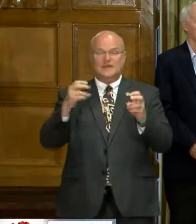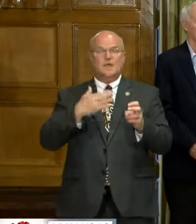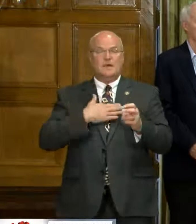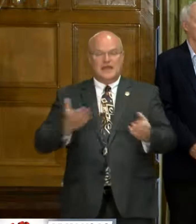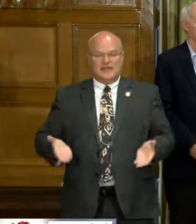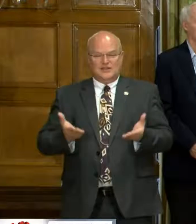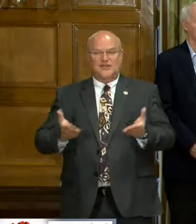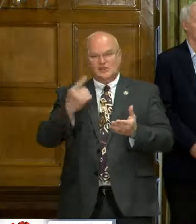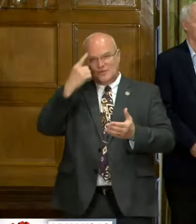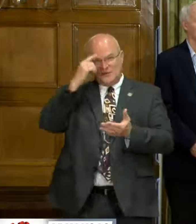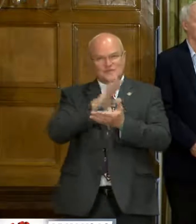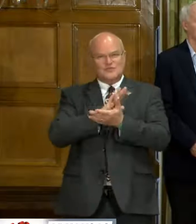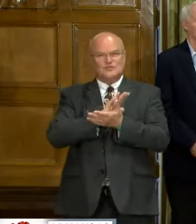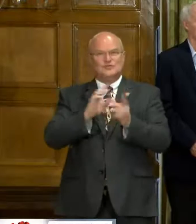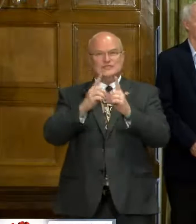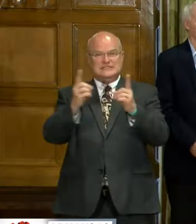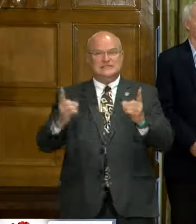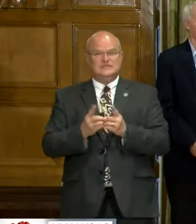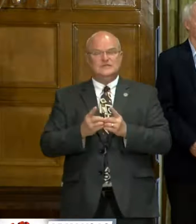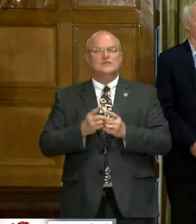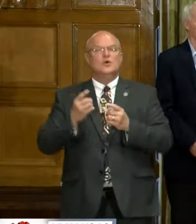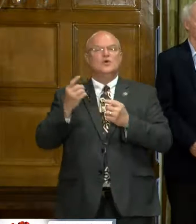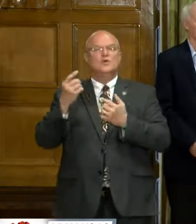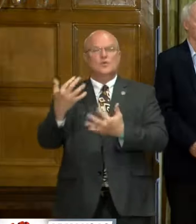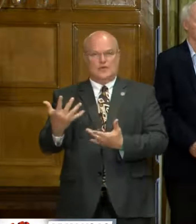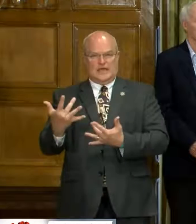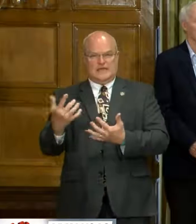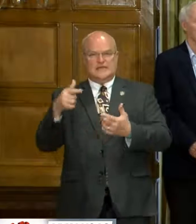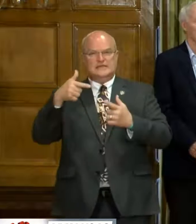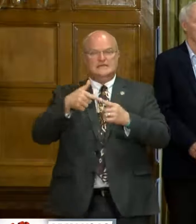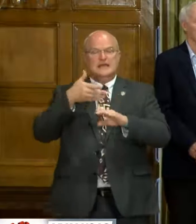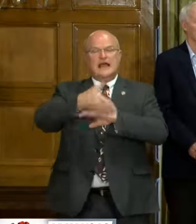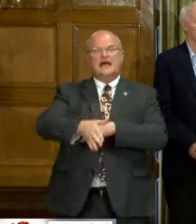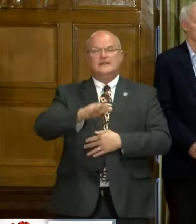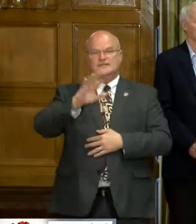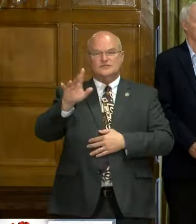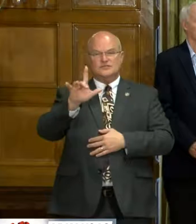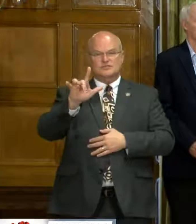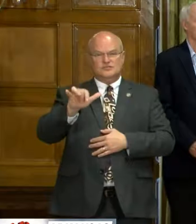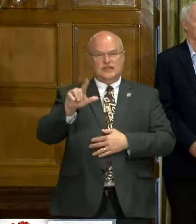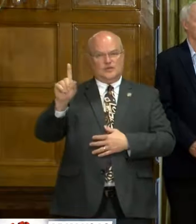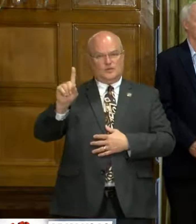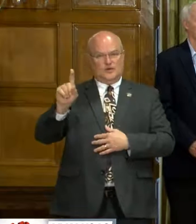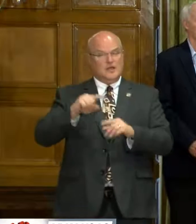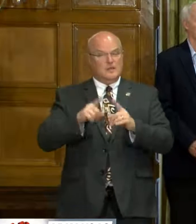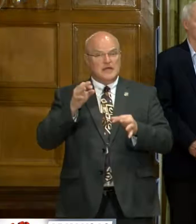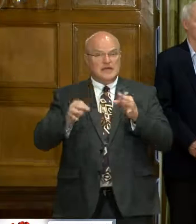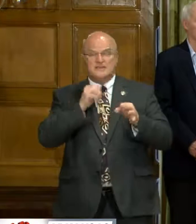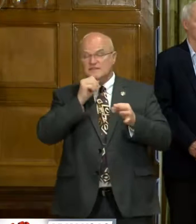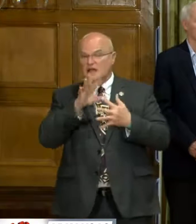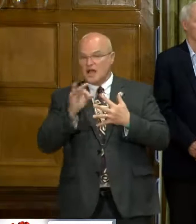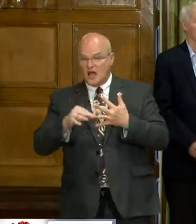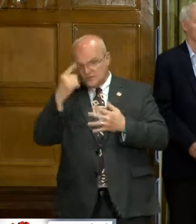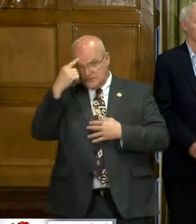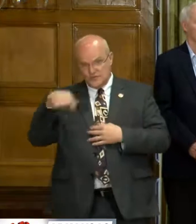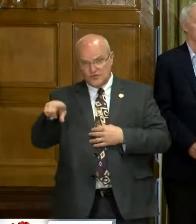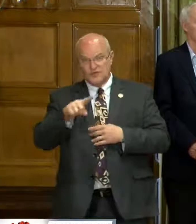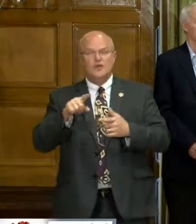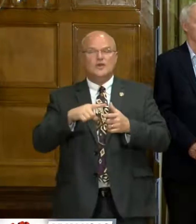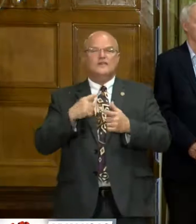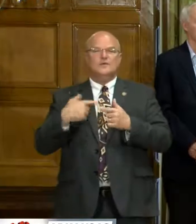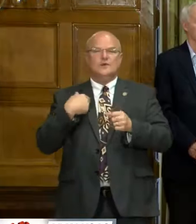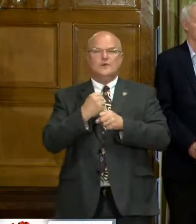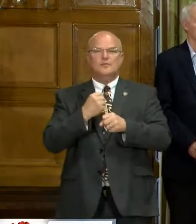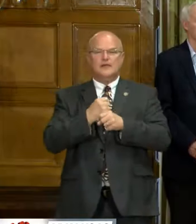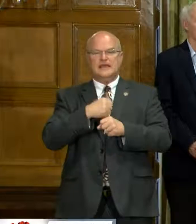my encouragement to our school districts, would be to wait until after July 1. But if that's not an option for you, then we